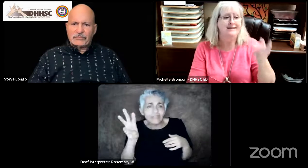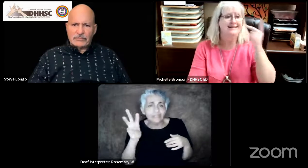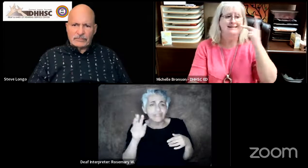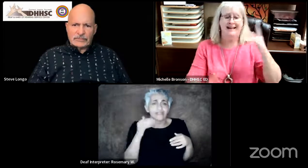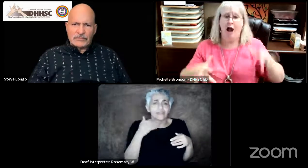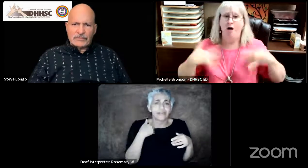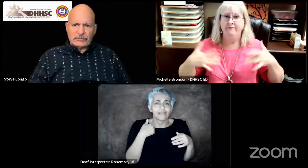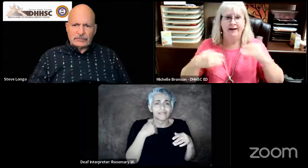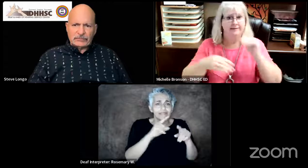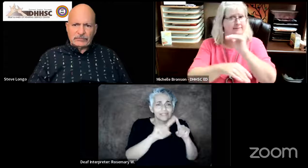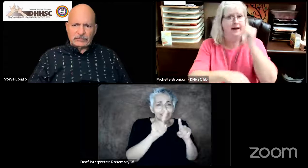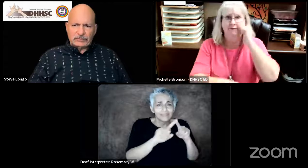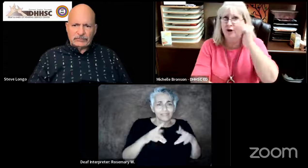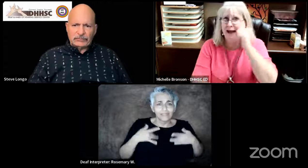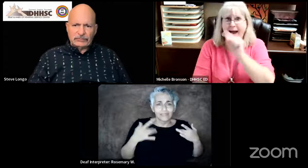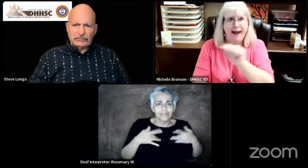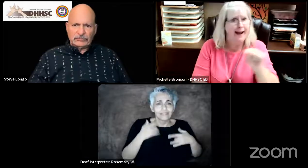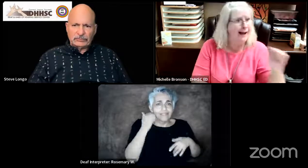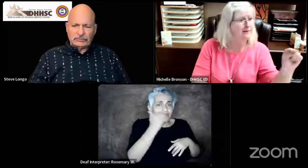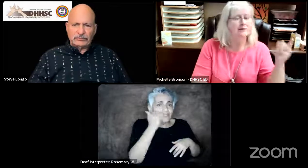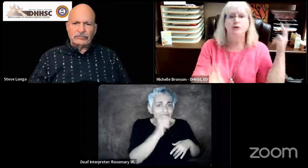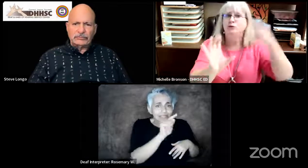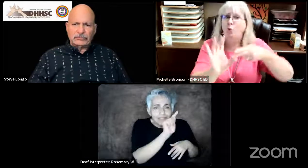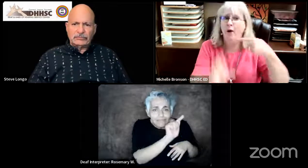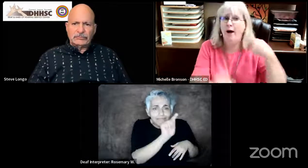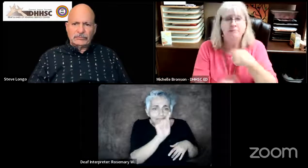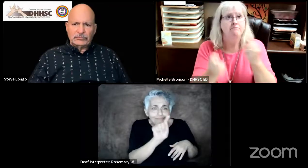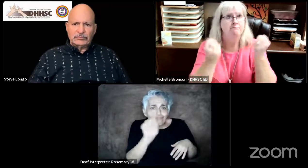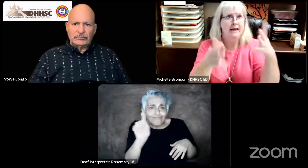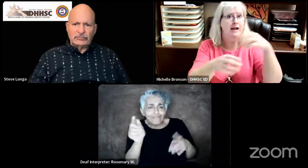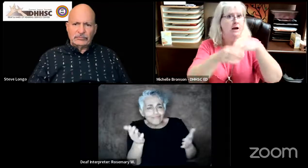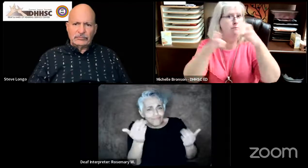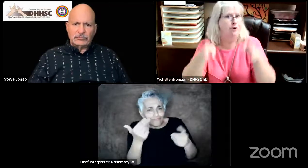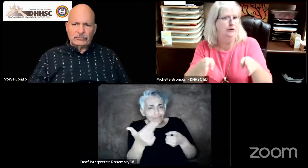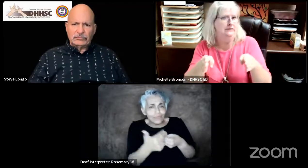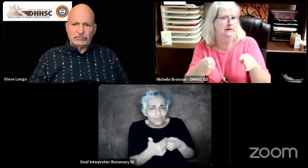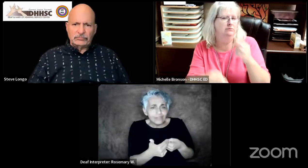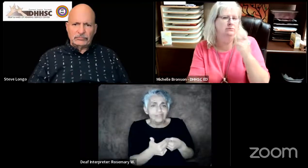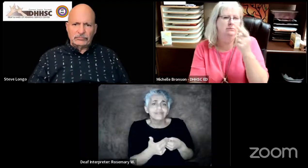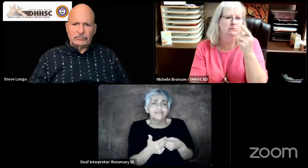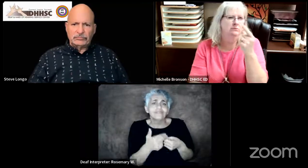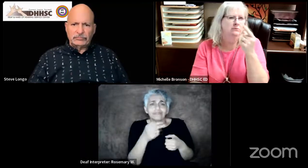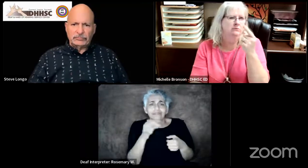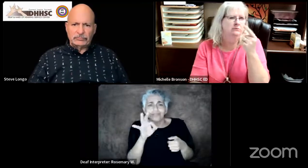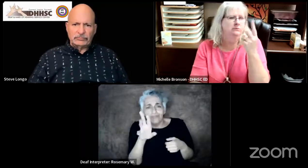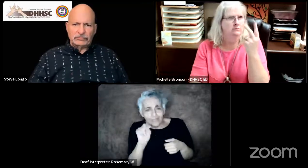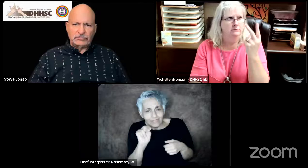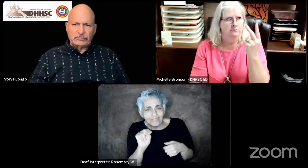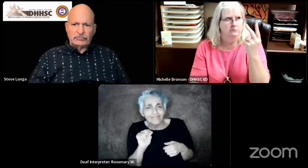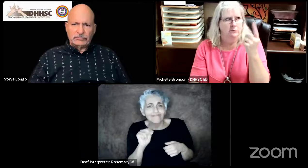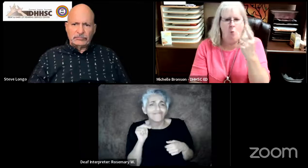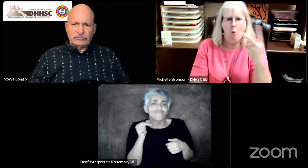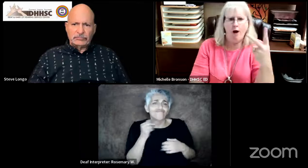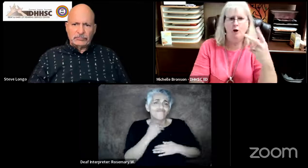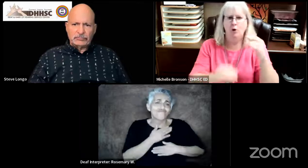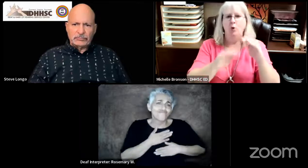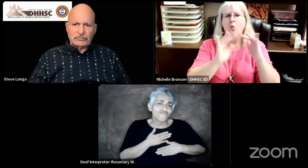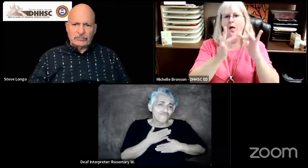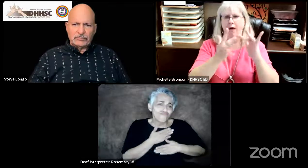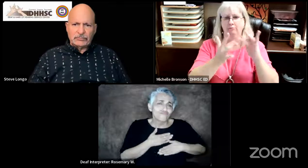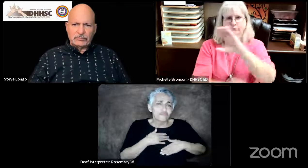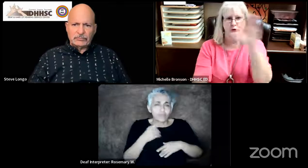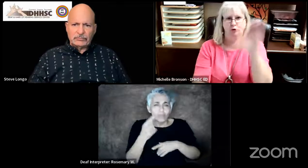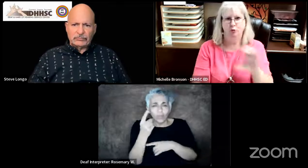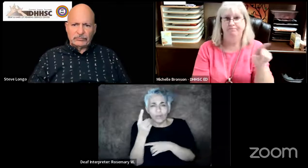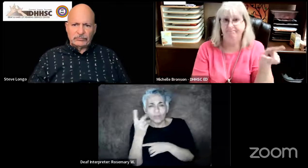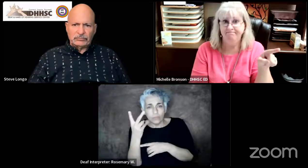website, dhhsc.org, and see the events that are scheduled every day and evening. Many of them are in person. I